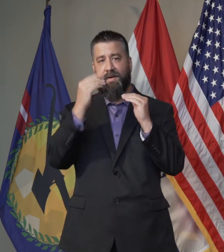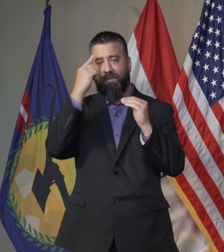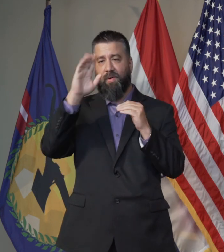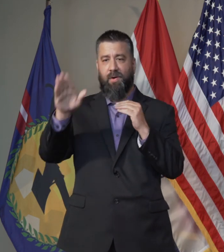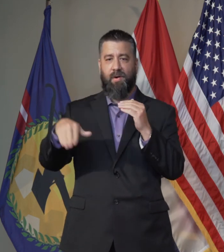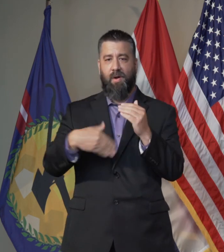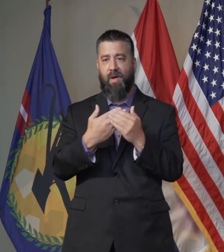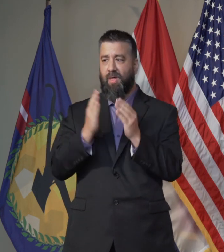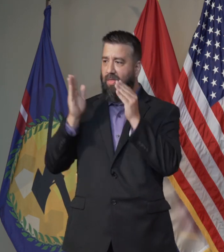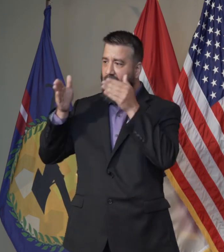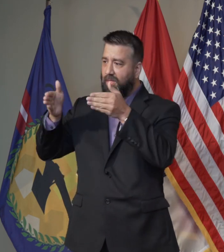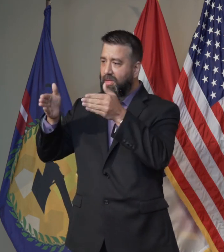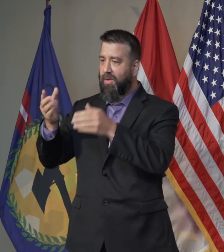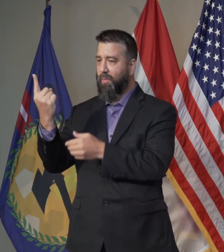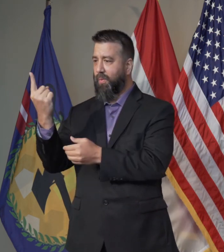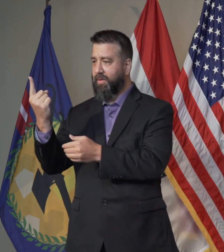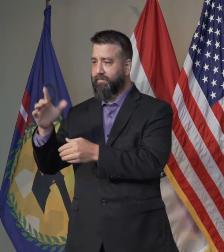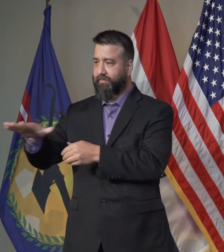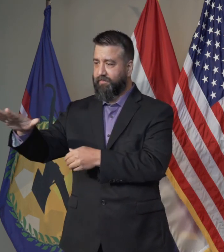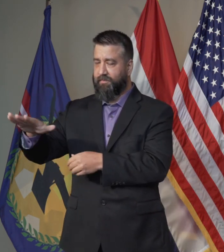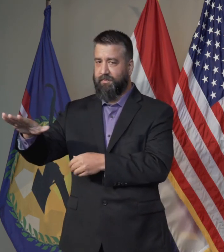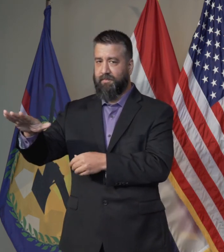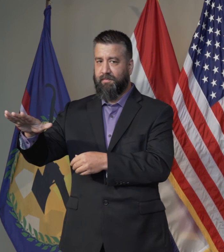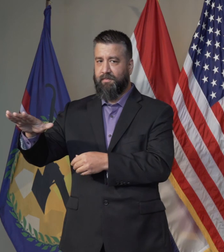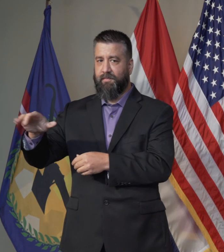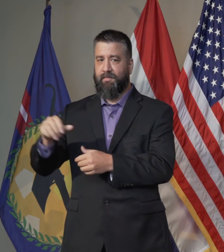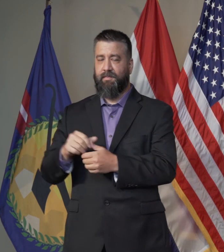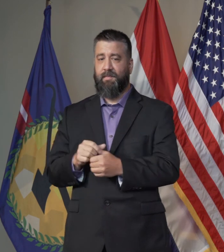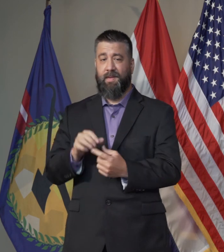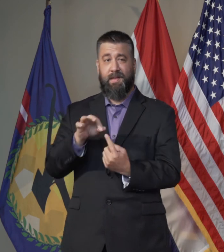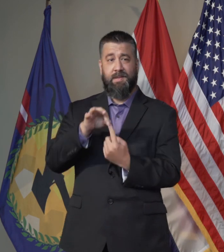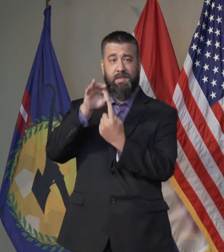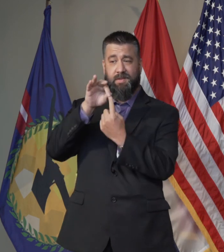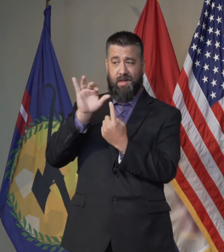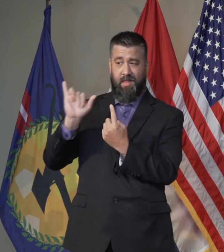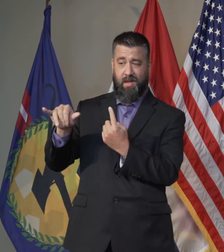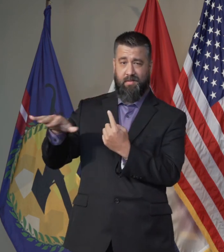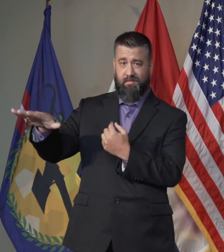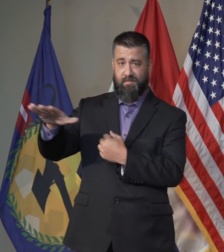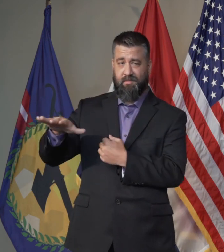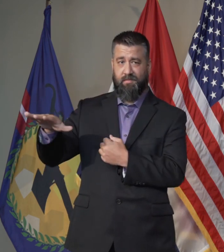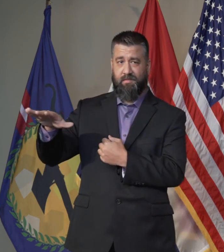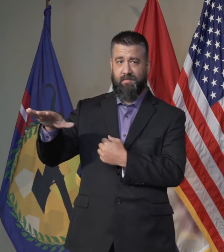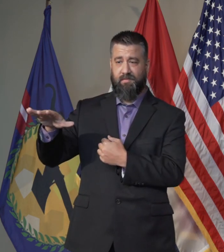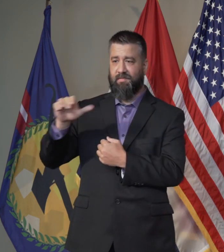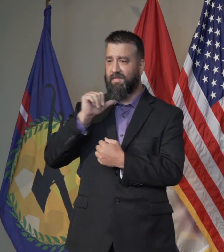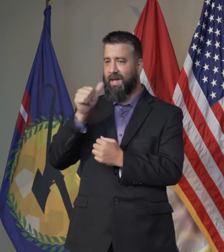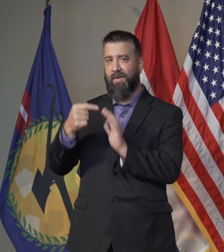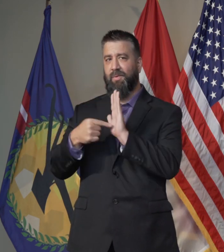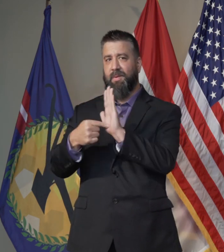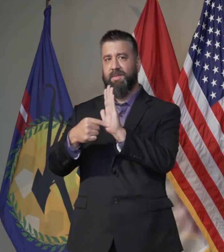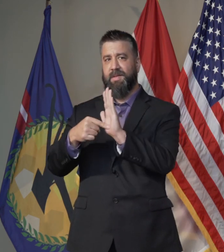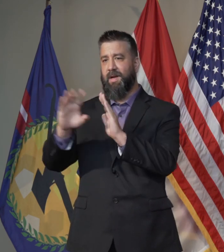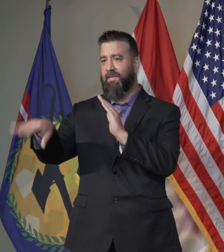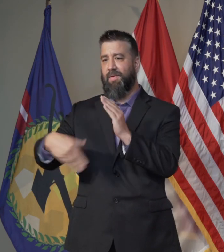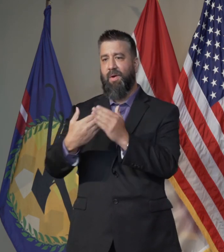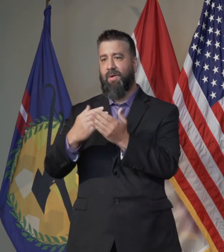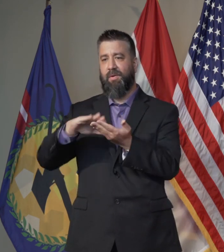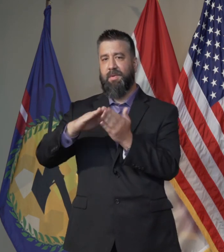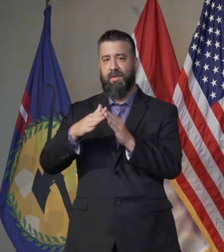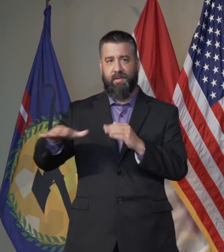side to be heard during a debate, especially when that one side is not representative of the